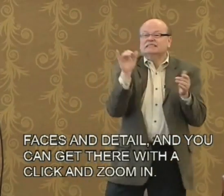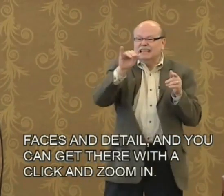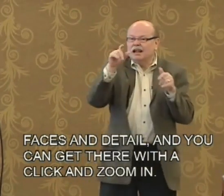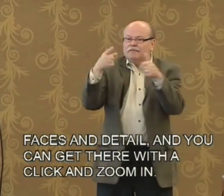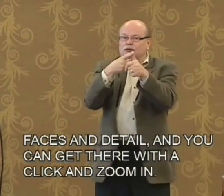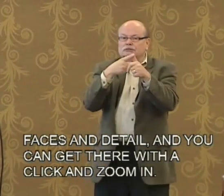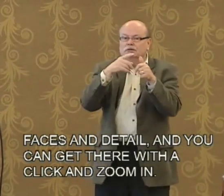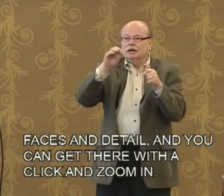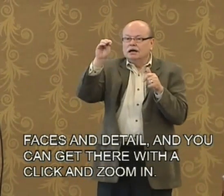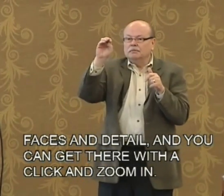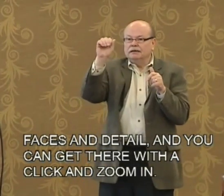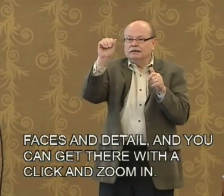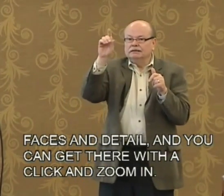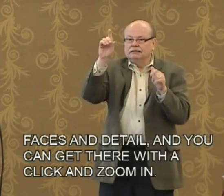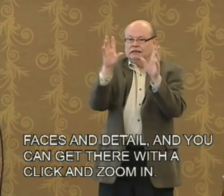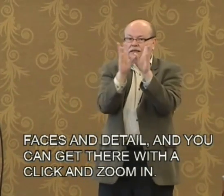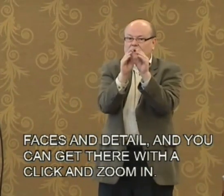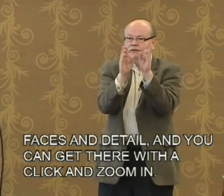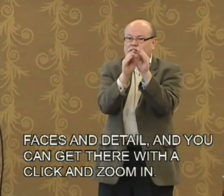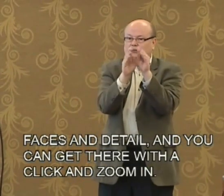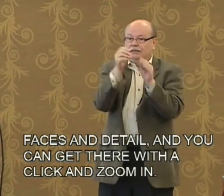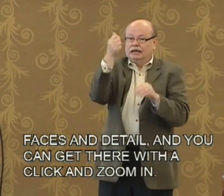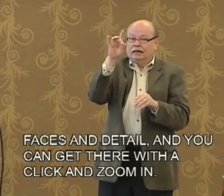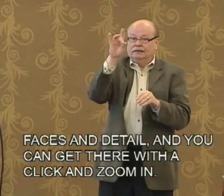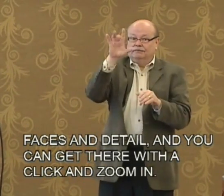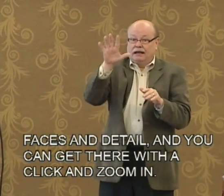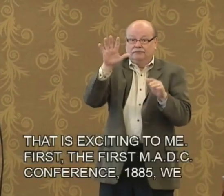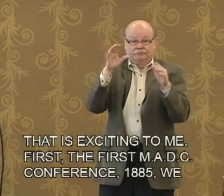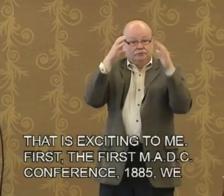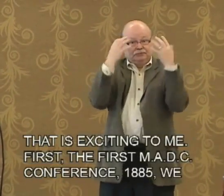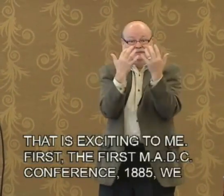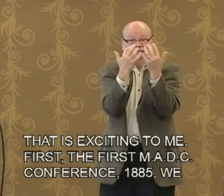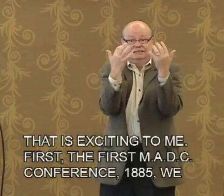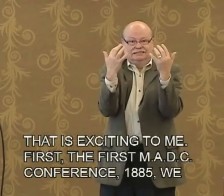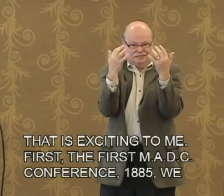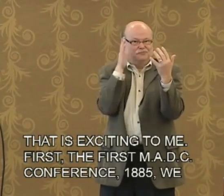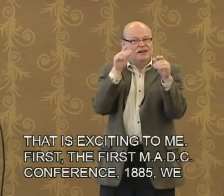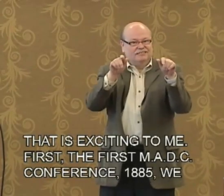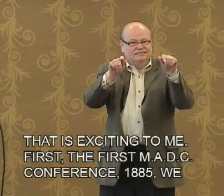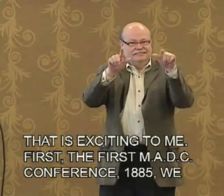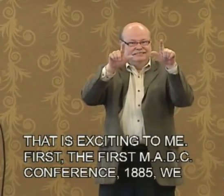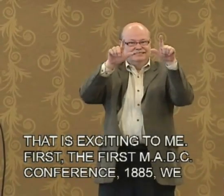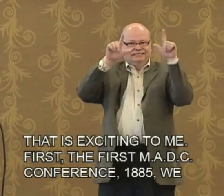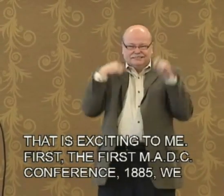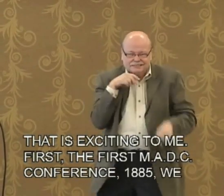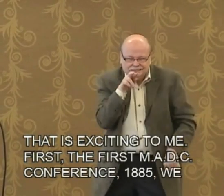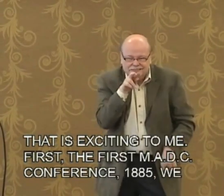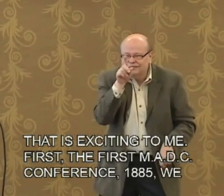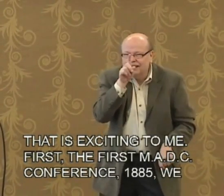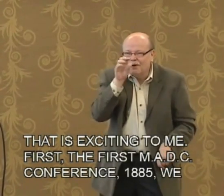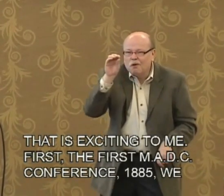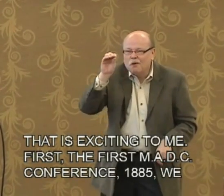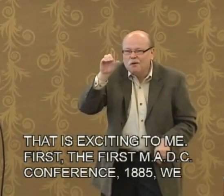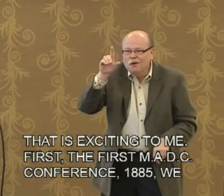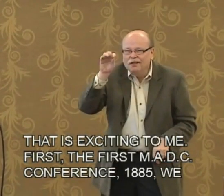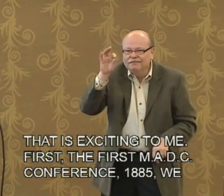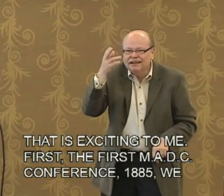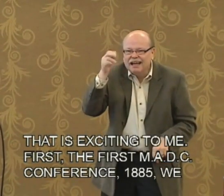exciting to me. First, the first MAD conference, 1885, we looked at